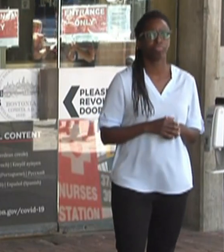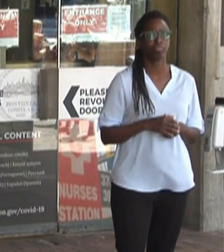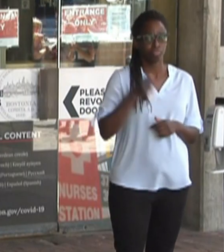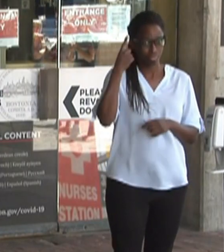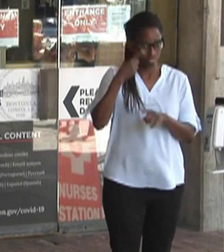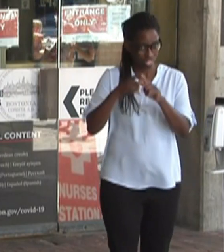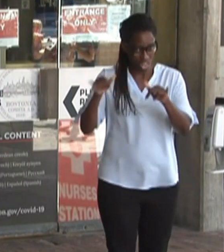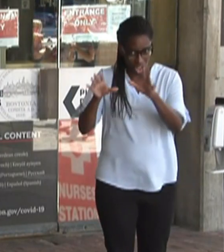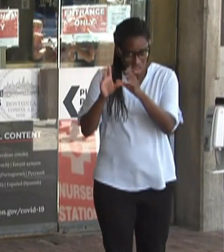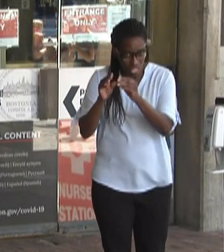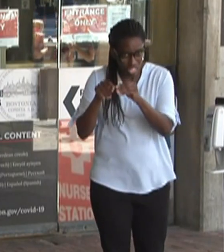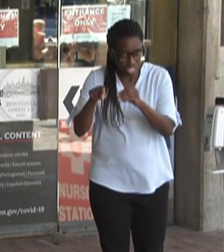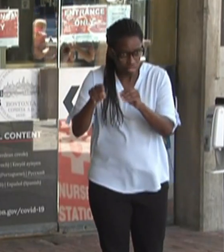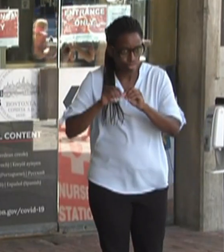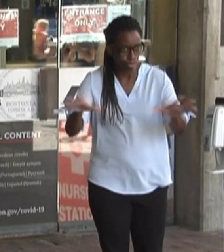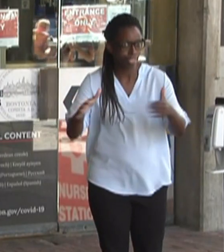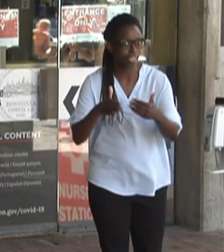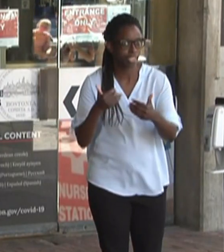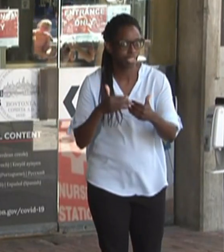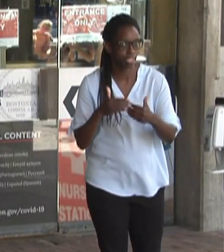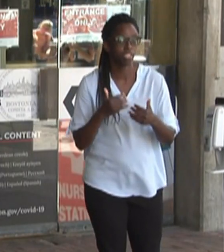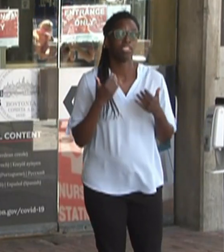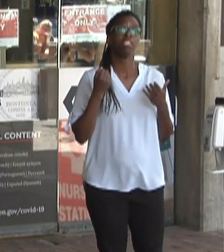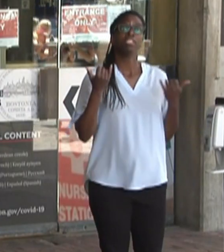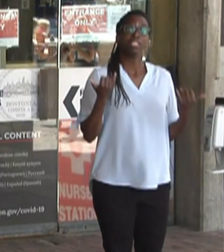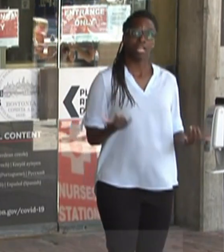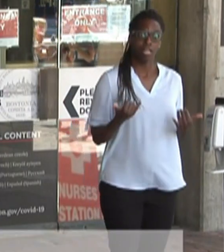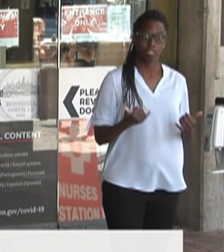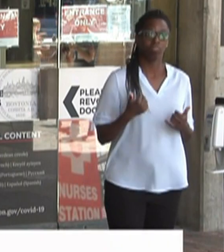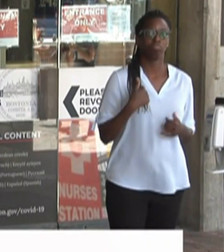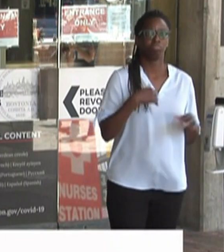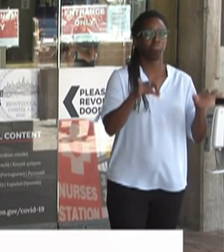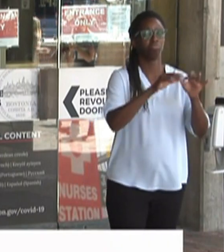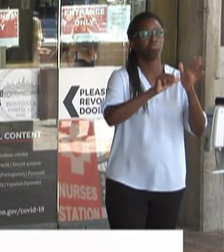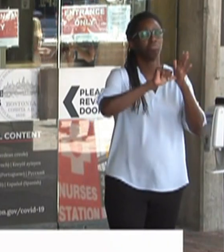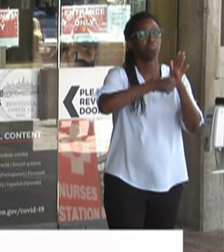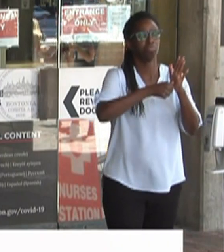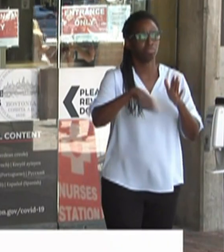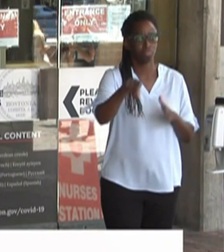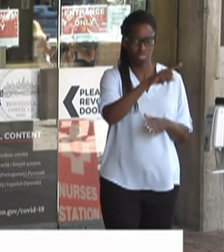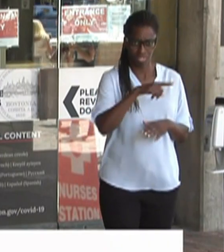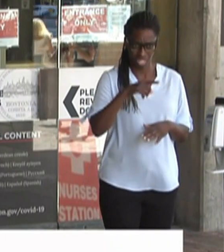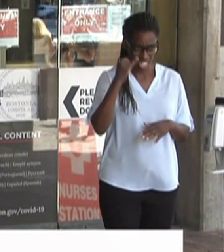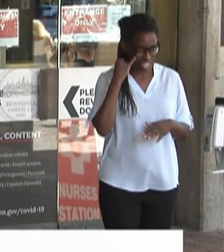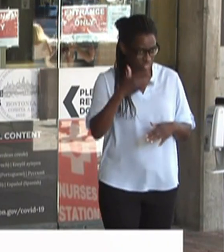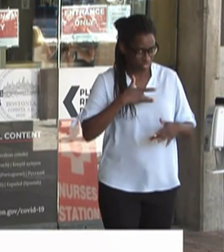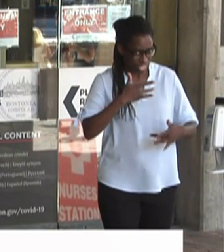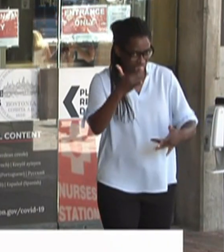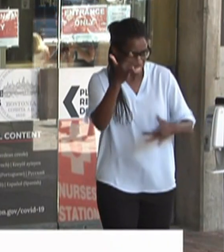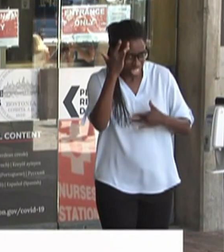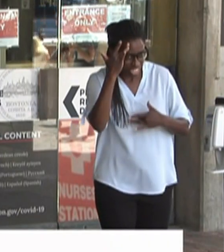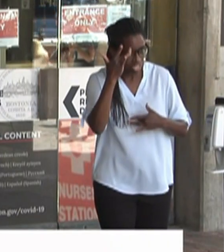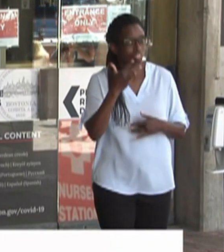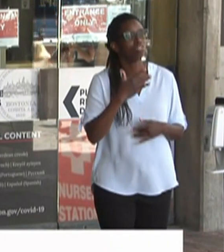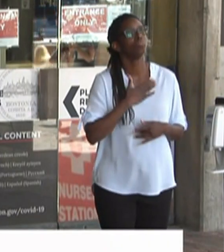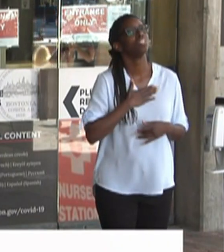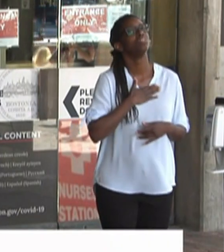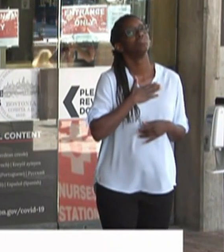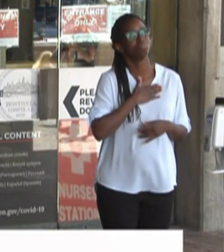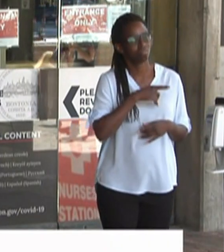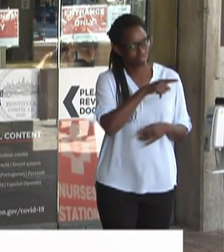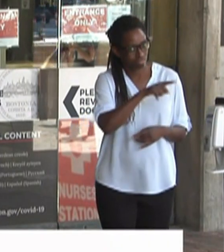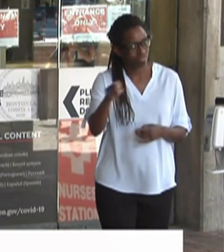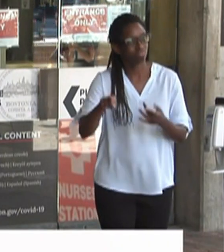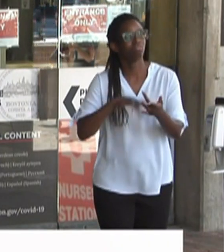doctor, because if you test positive for COVID-19, we're going to trace who was around you. And